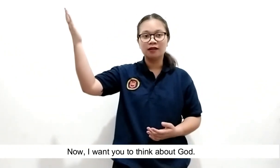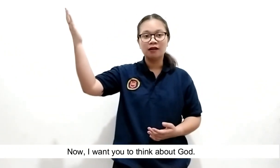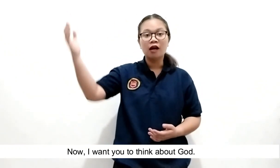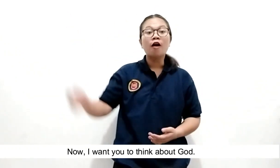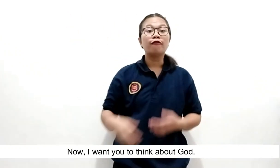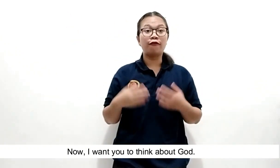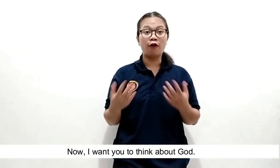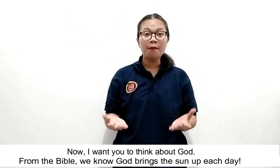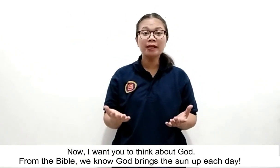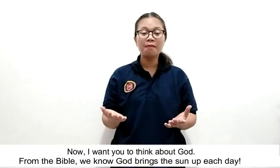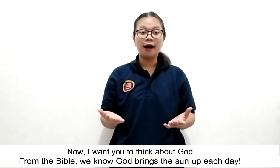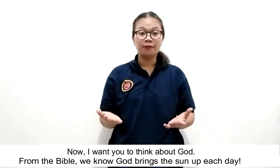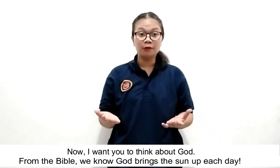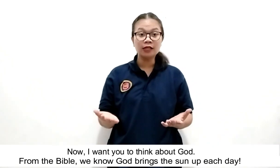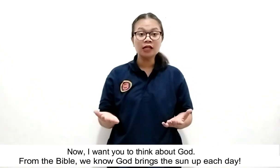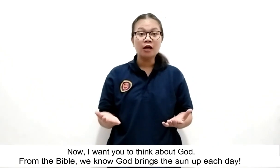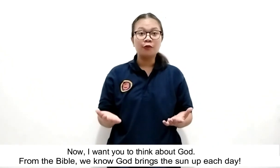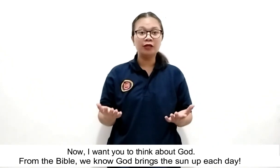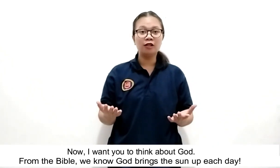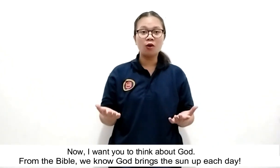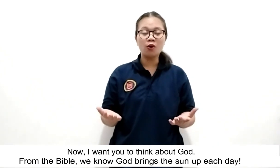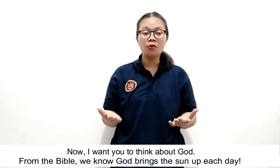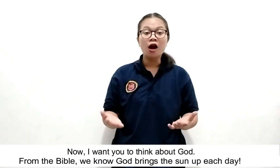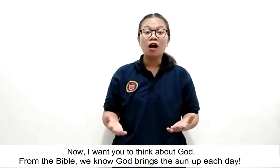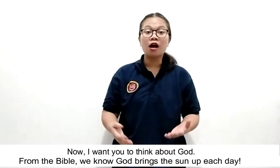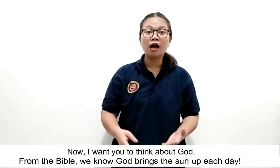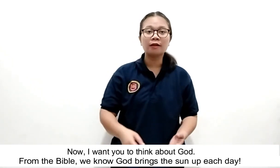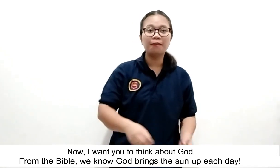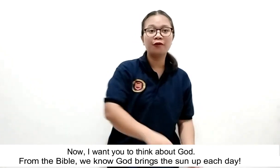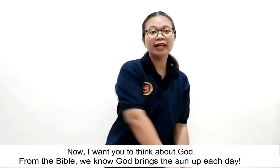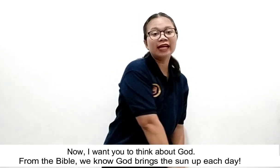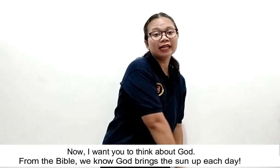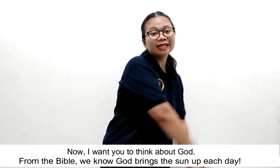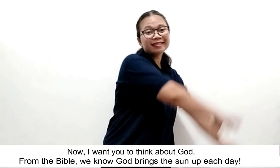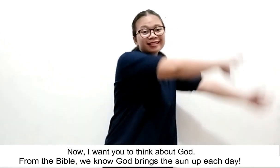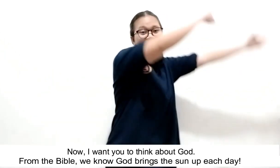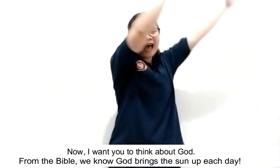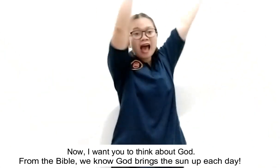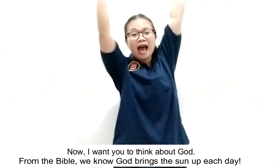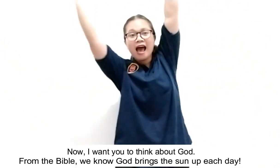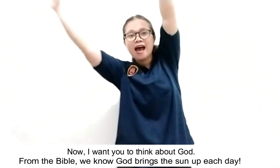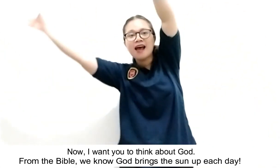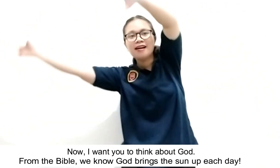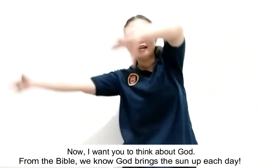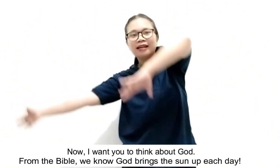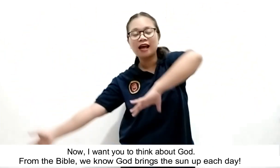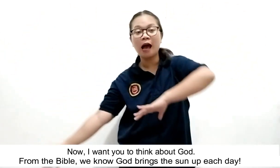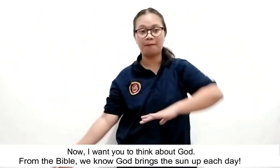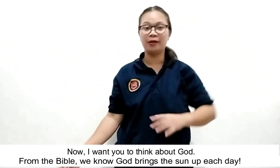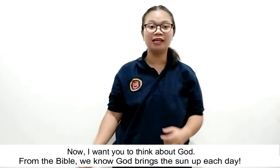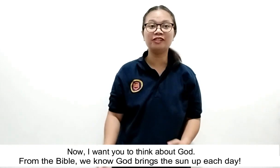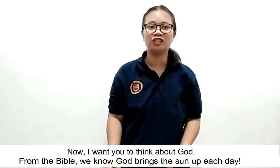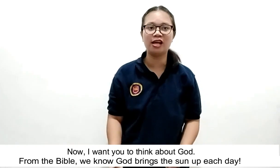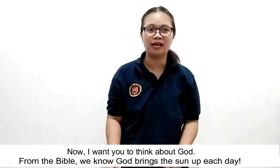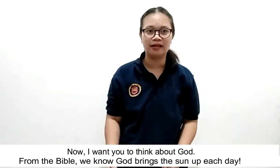from the Bible we know God bring the sun up each day